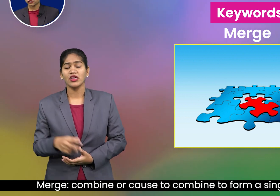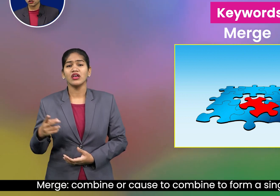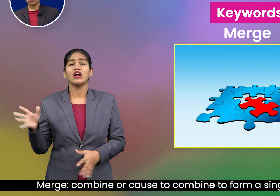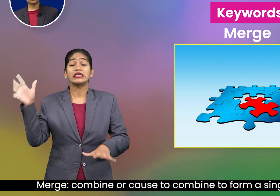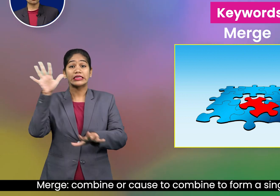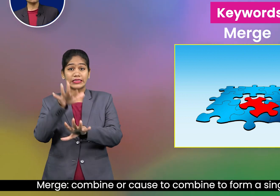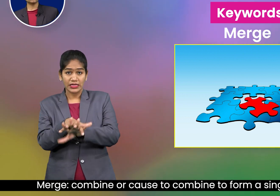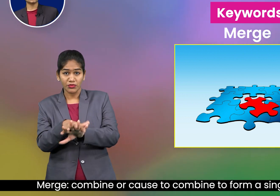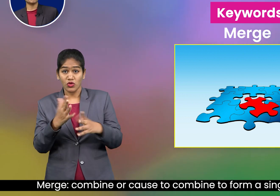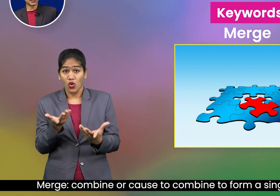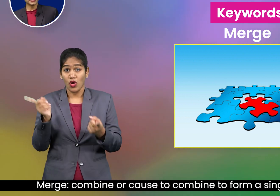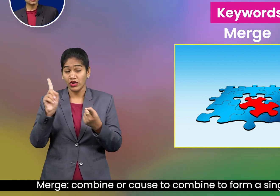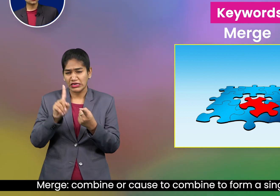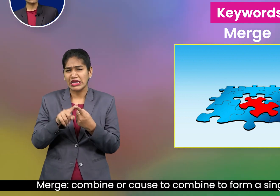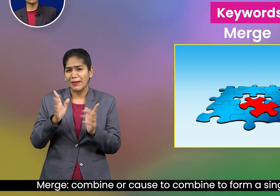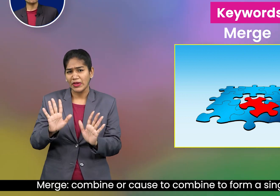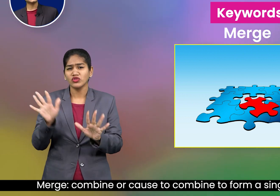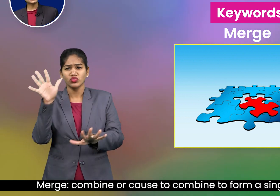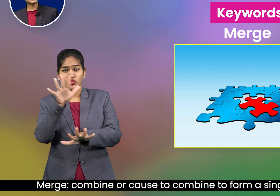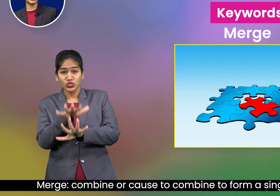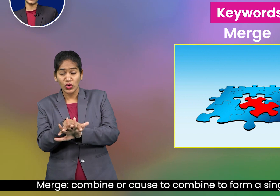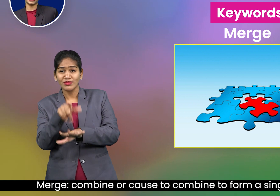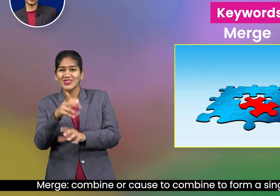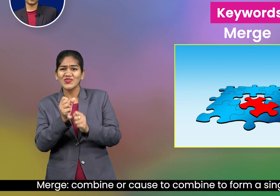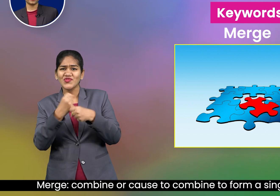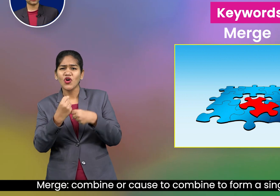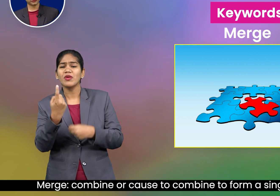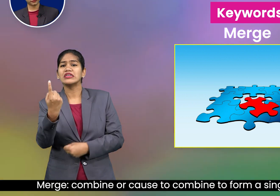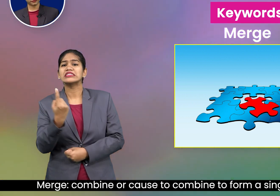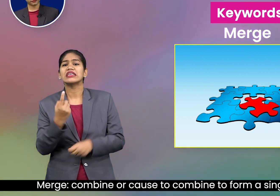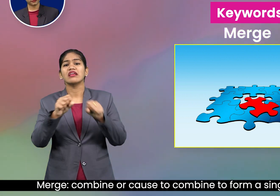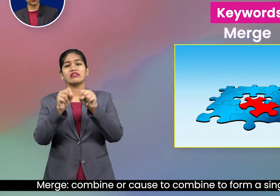Combine or cause to combine to form a single entity.